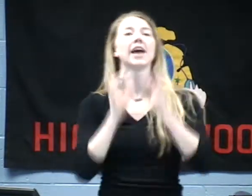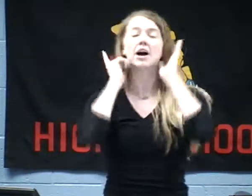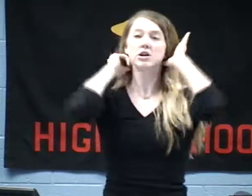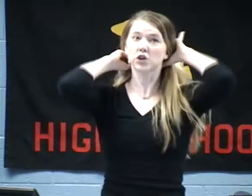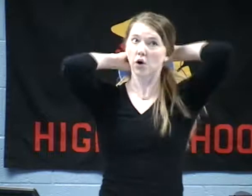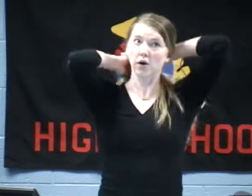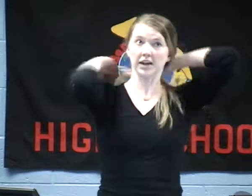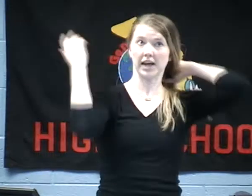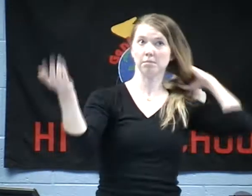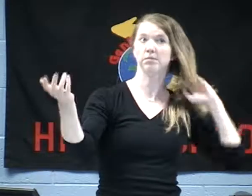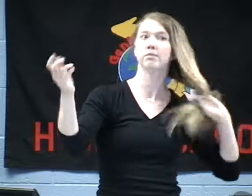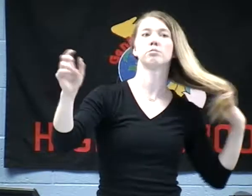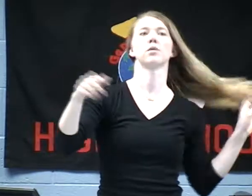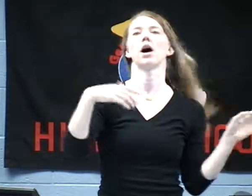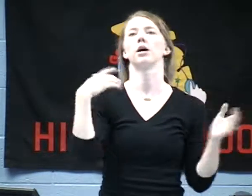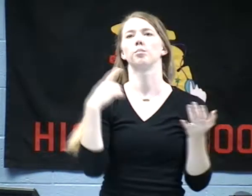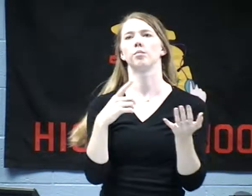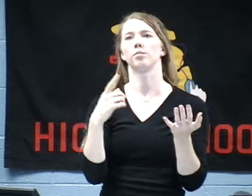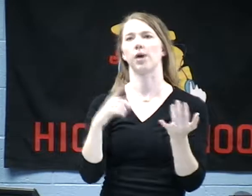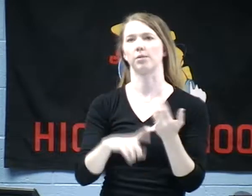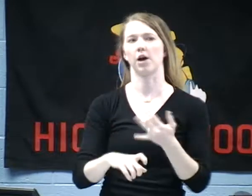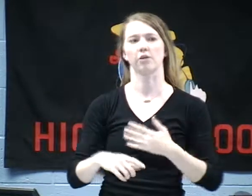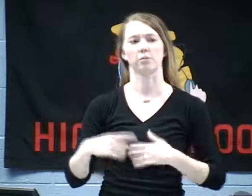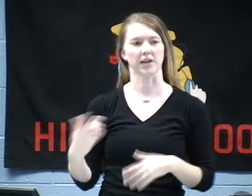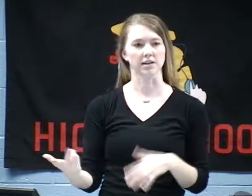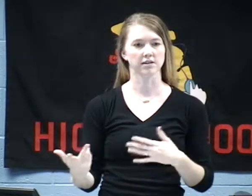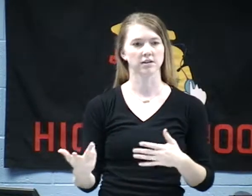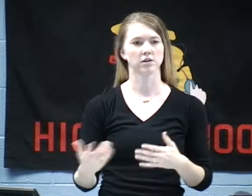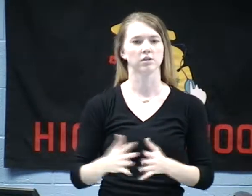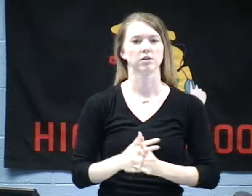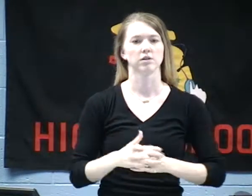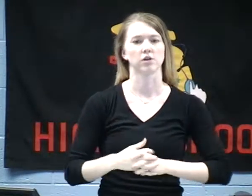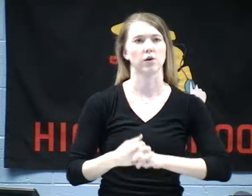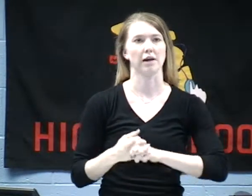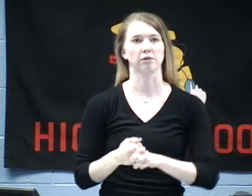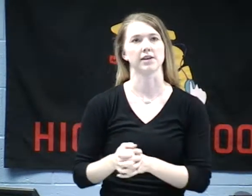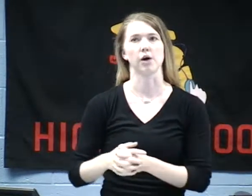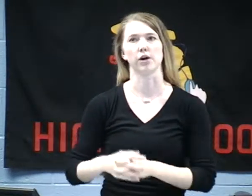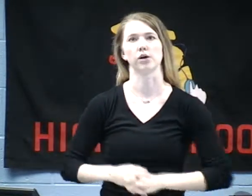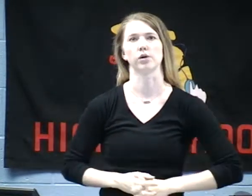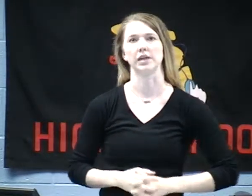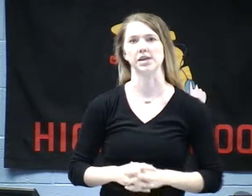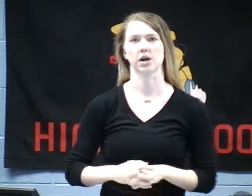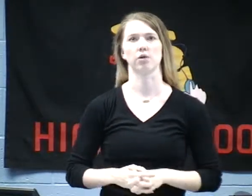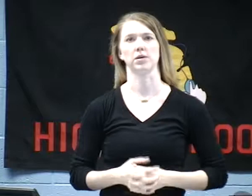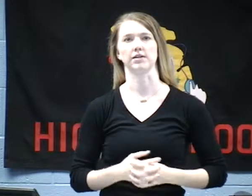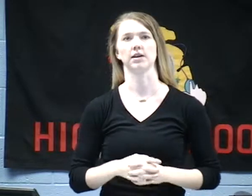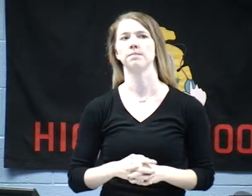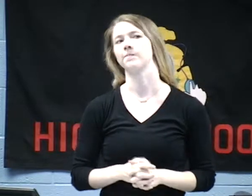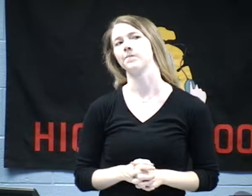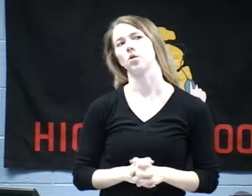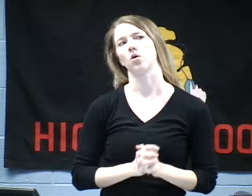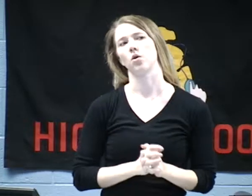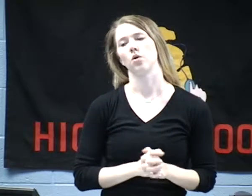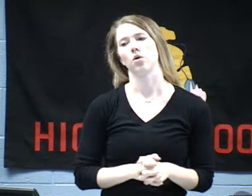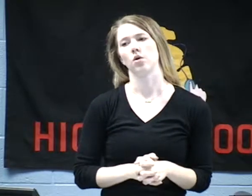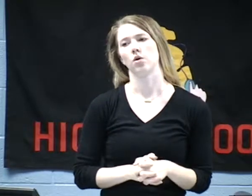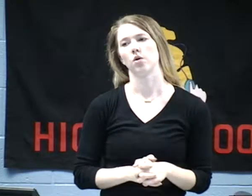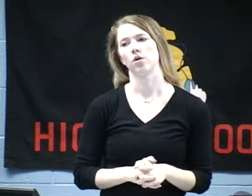Yeah. So a name. Proper noun of a place. So Eiffel Tower or Leaning Tower of Pisa. How long have you been doing sign language?